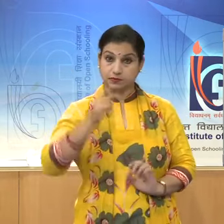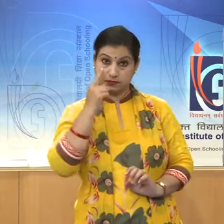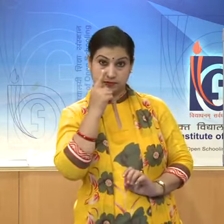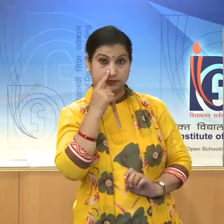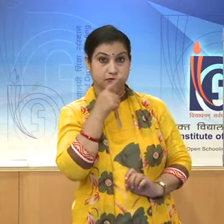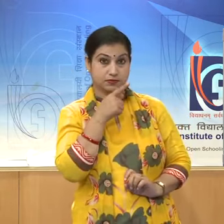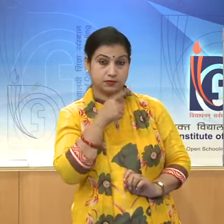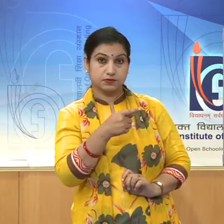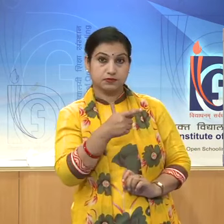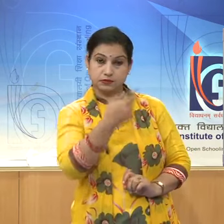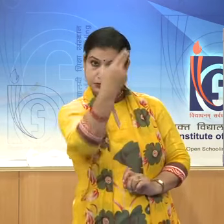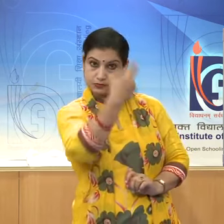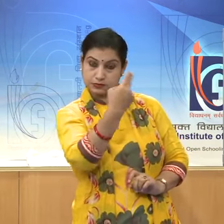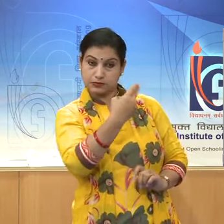She is joined